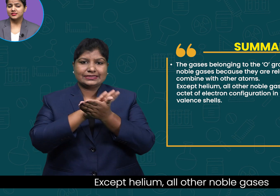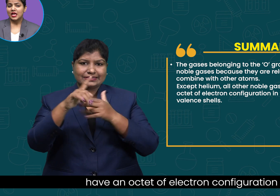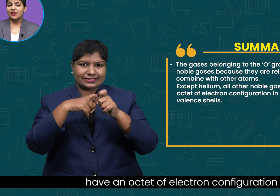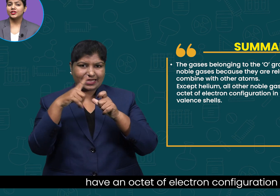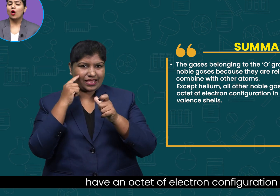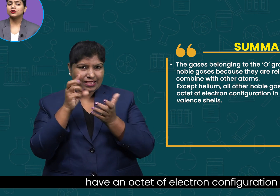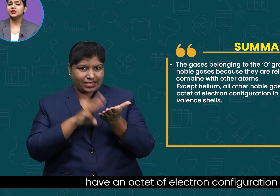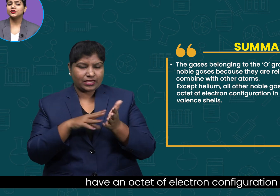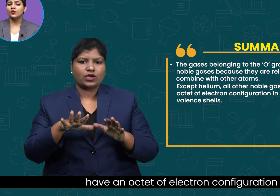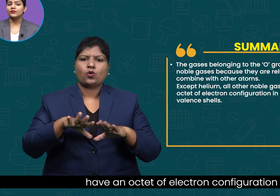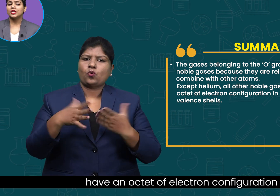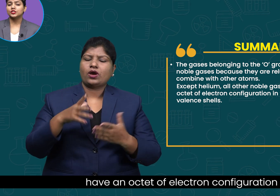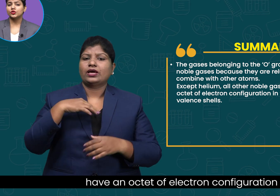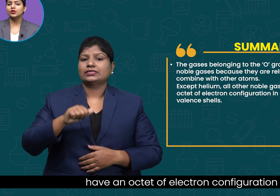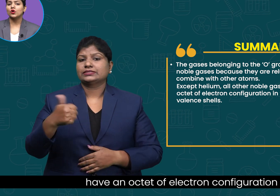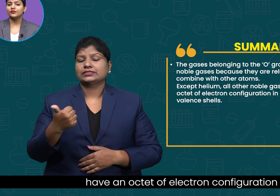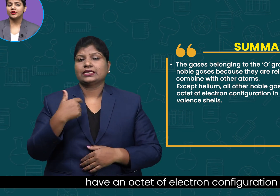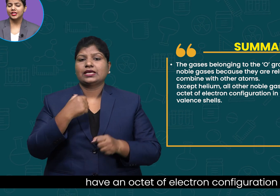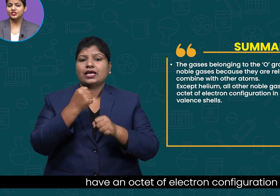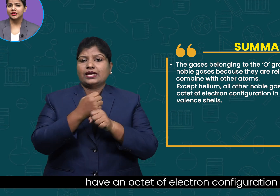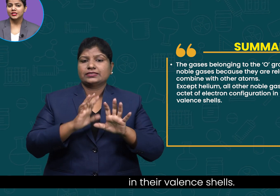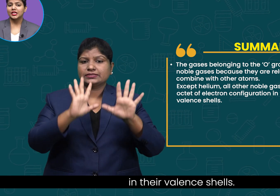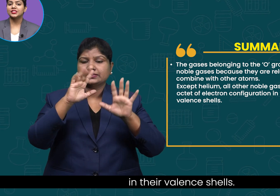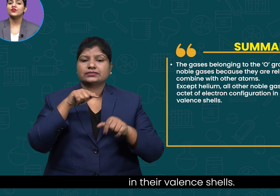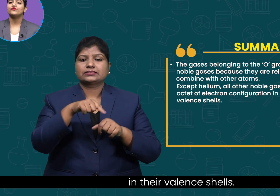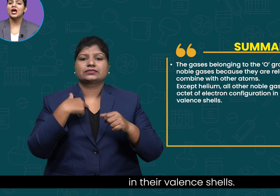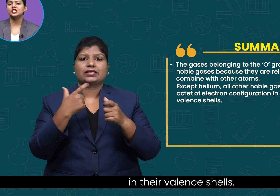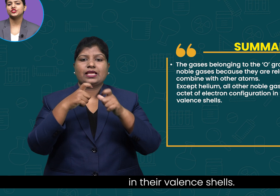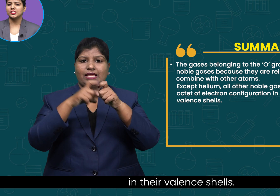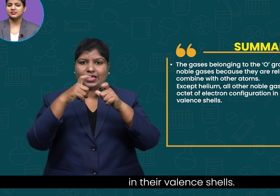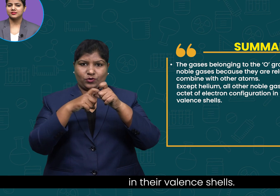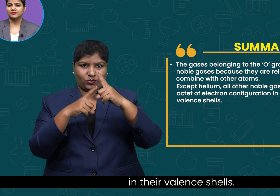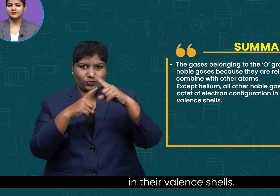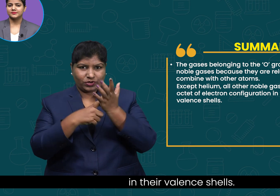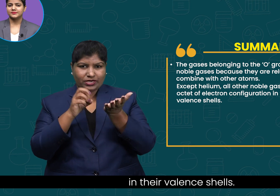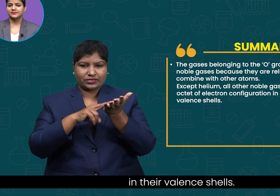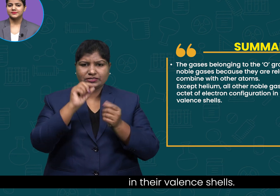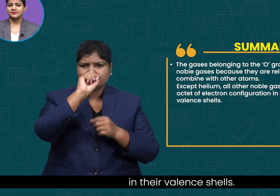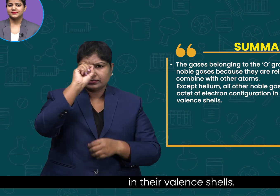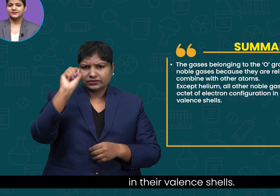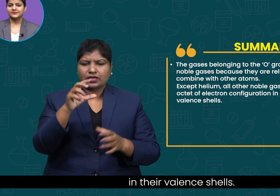gases have an octet of electron configuration in their valence shells.